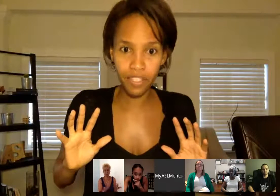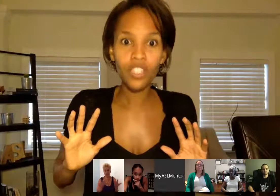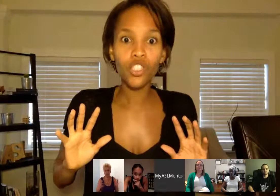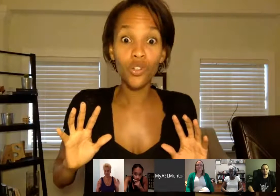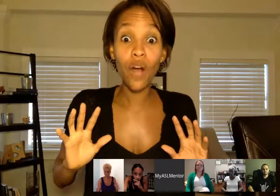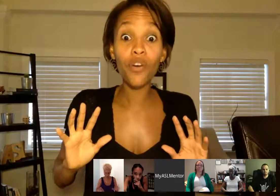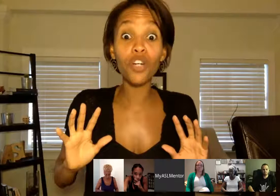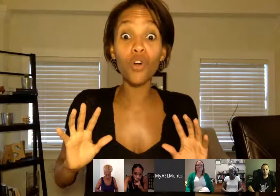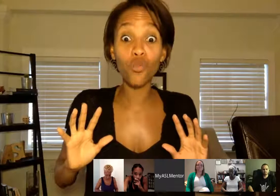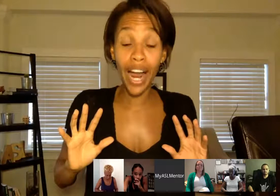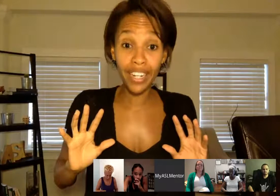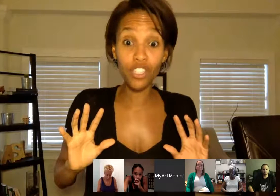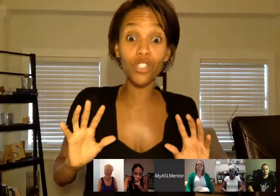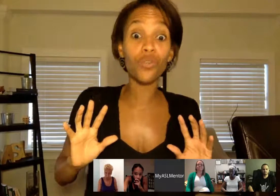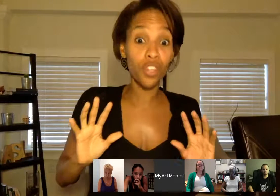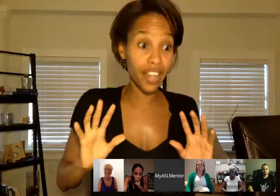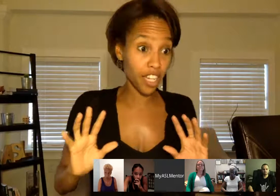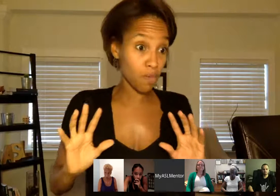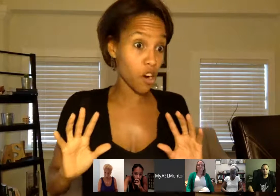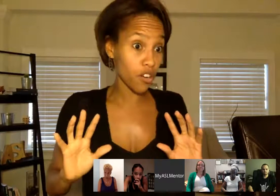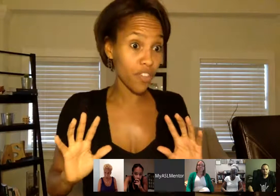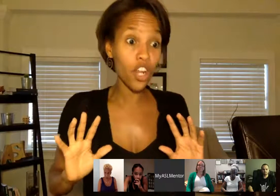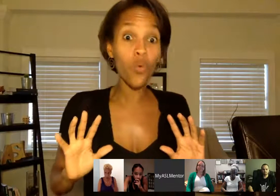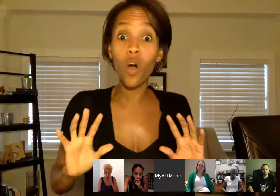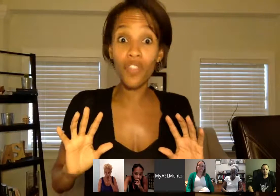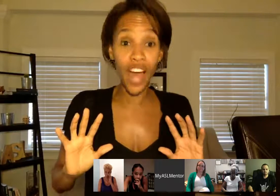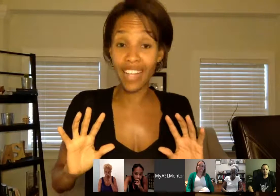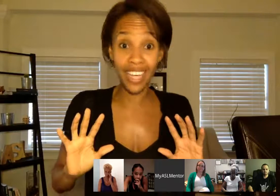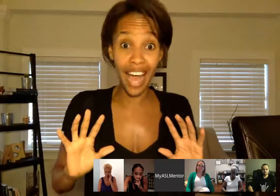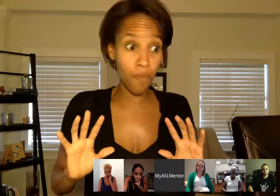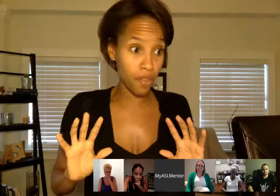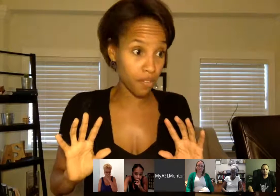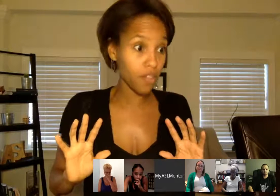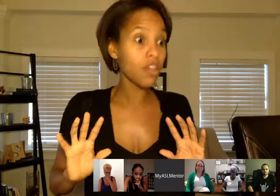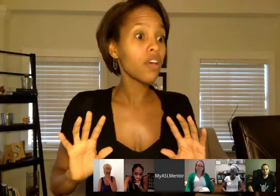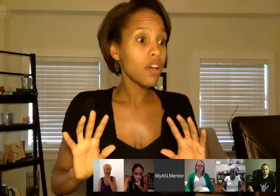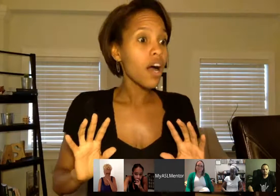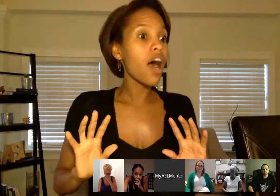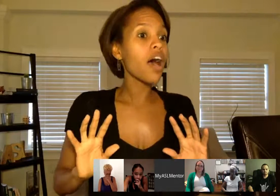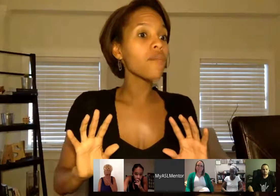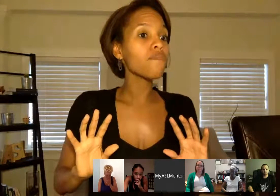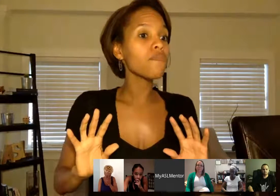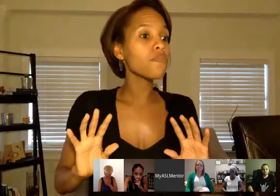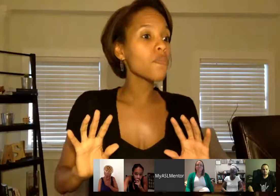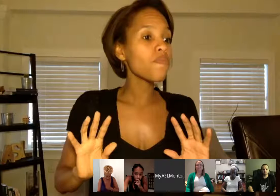Okay, so now we're going to roll right into the next part. They don't want that to happen.